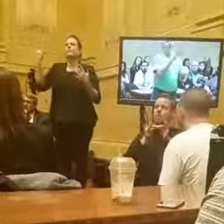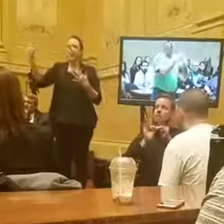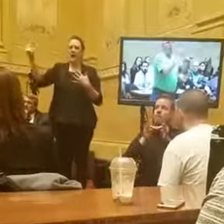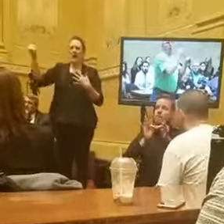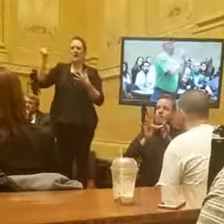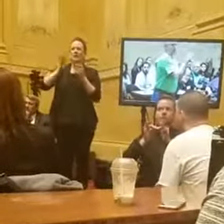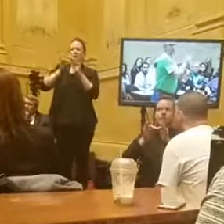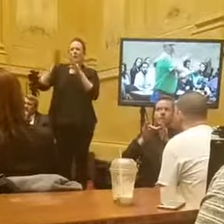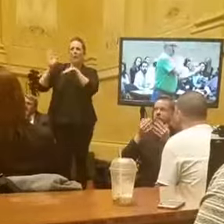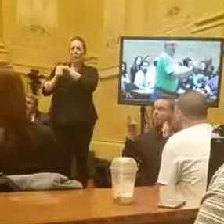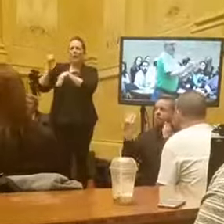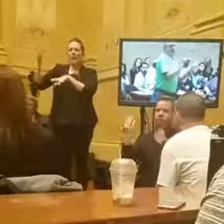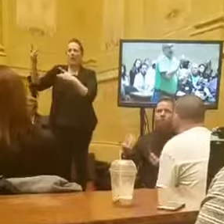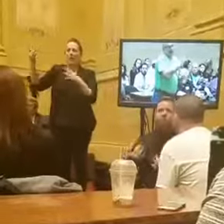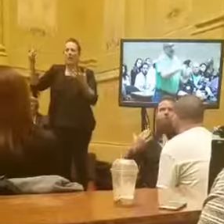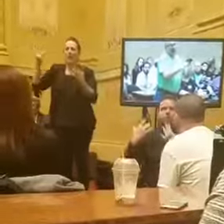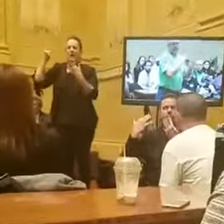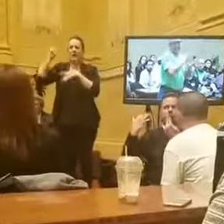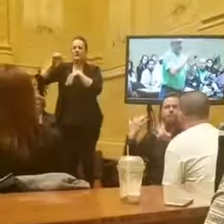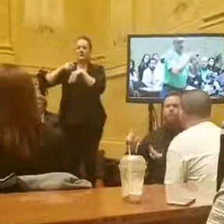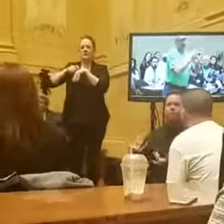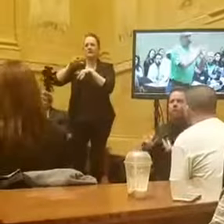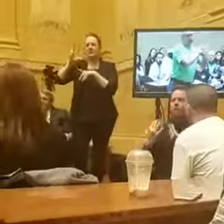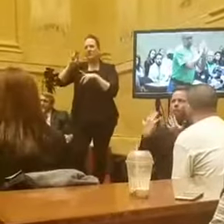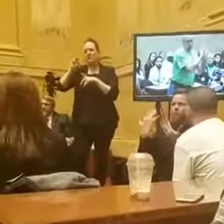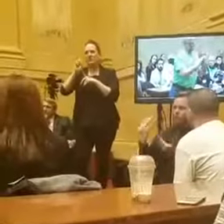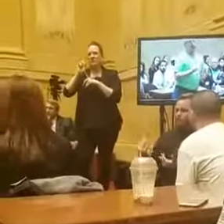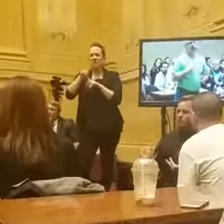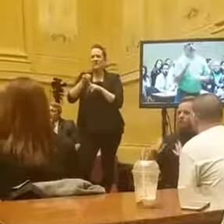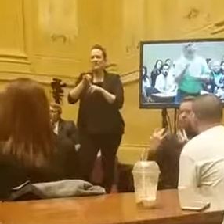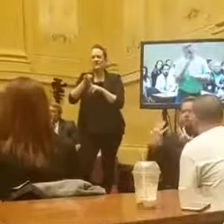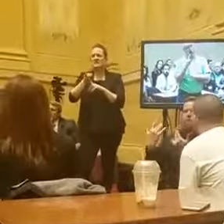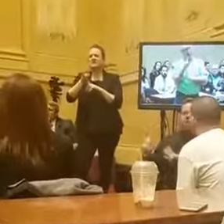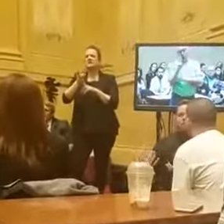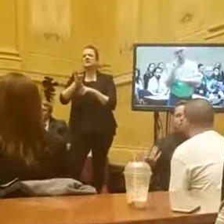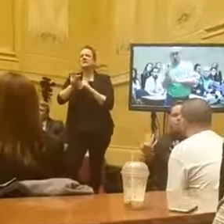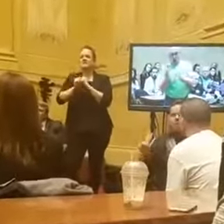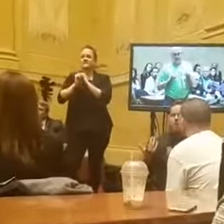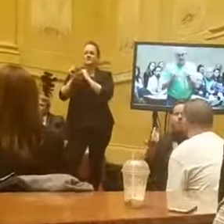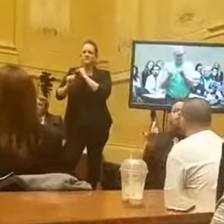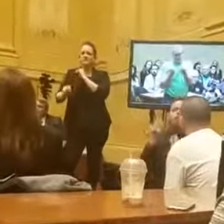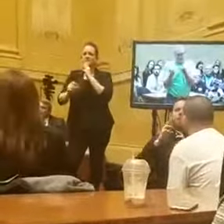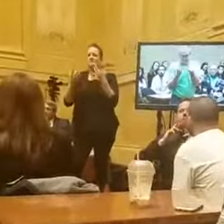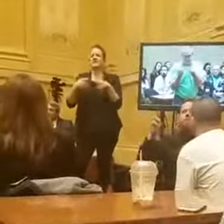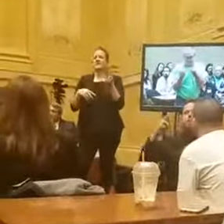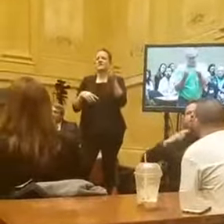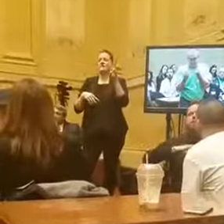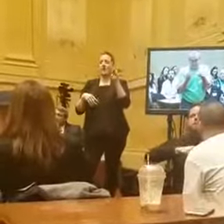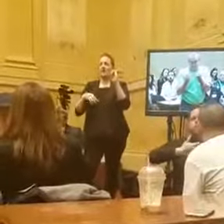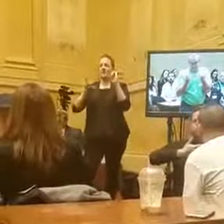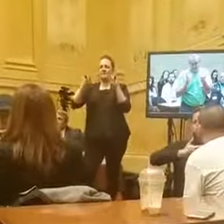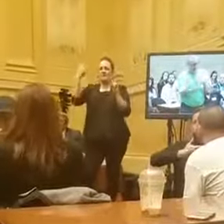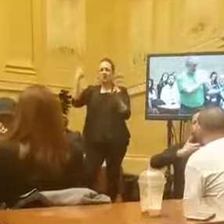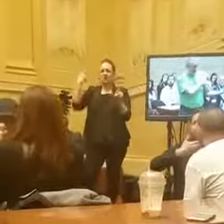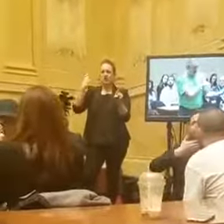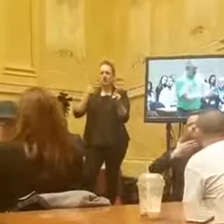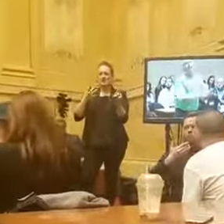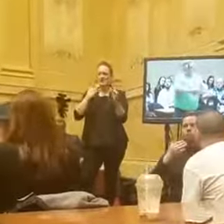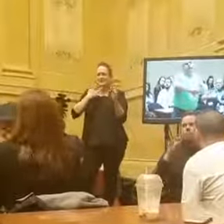Now, emergency situations. They should be calling the live interpreter, but the video remote interpreter